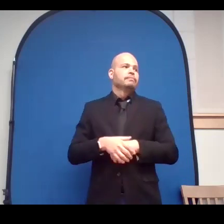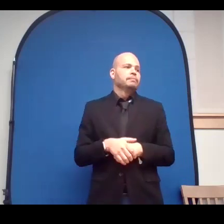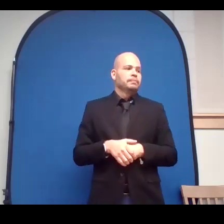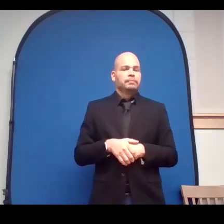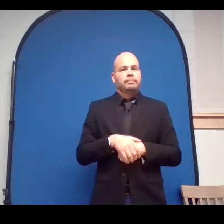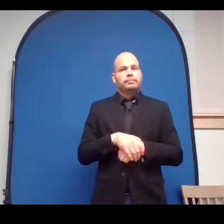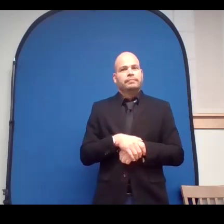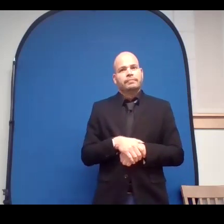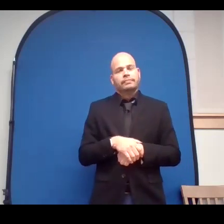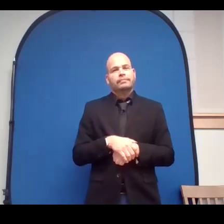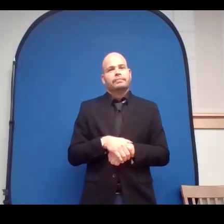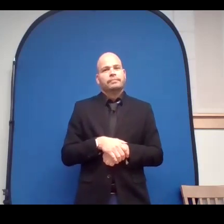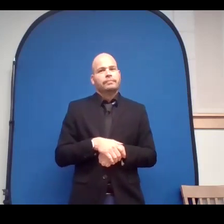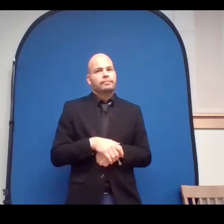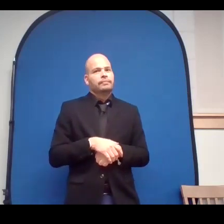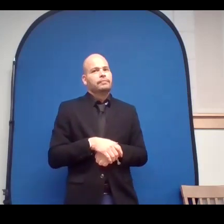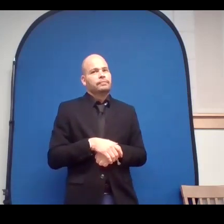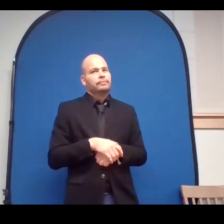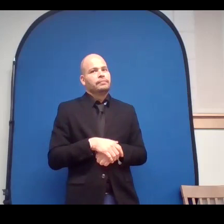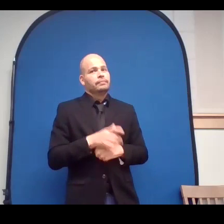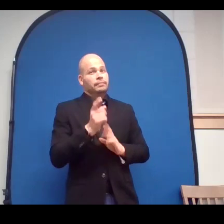You just didn't know what to make of it at that point?